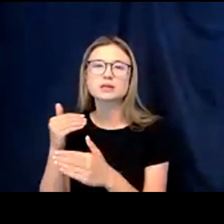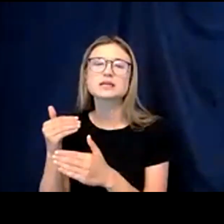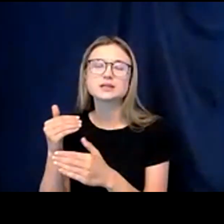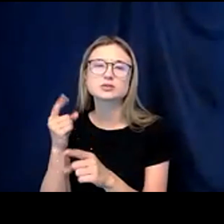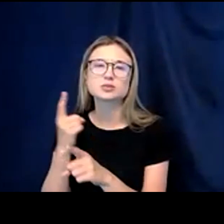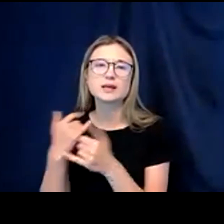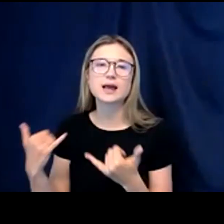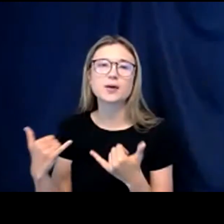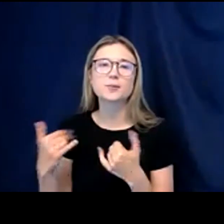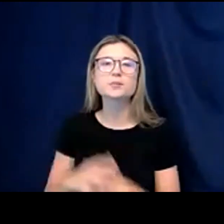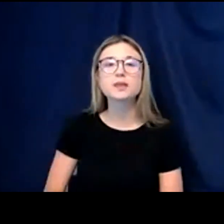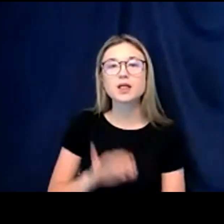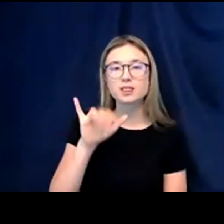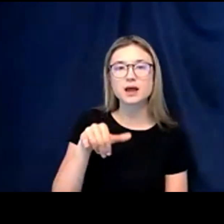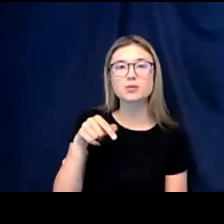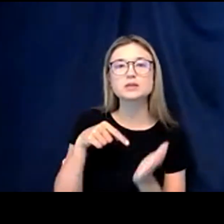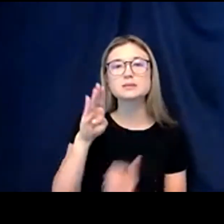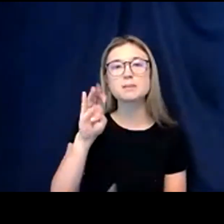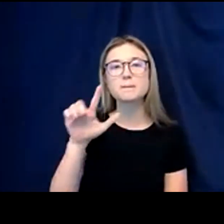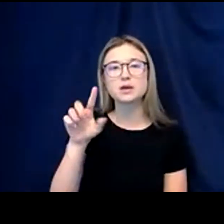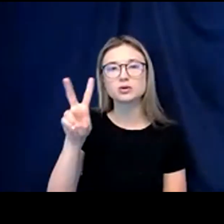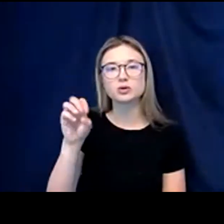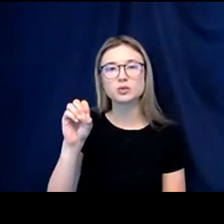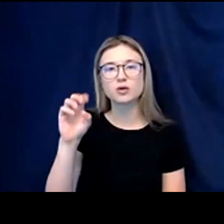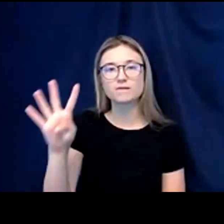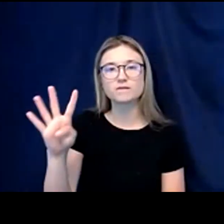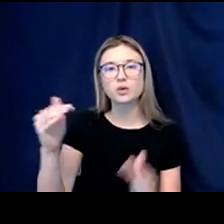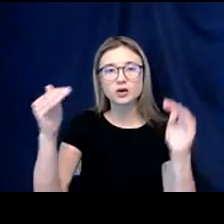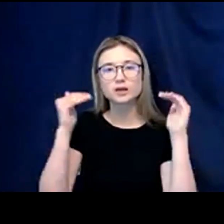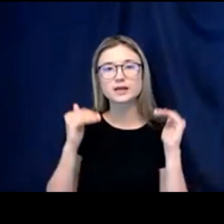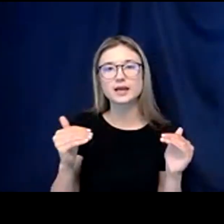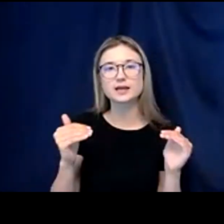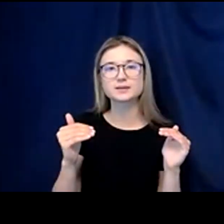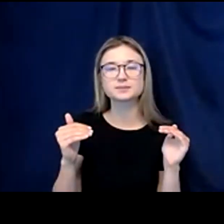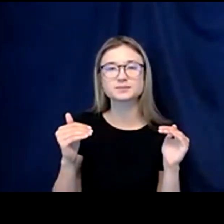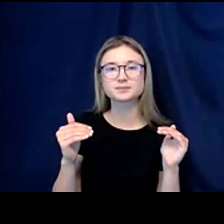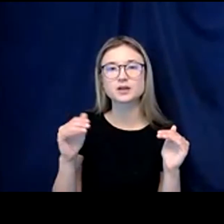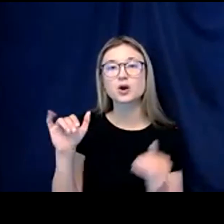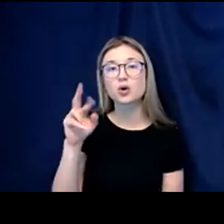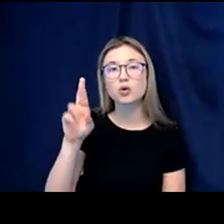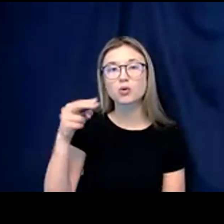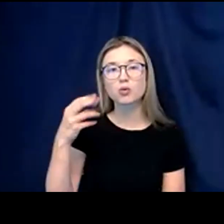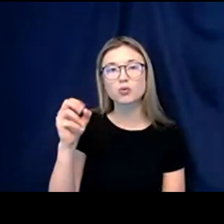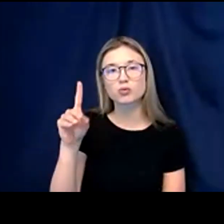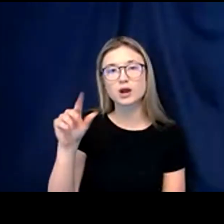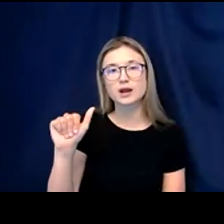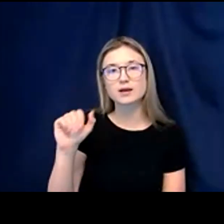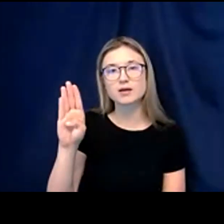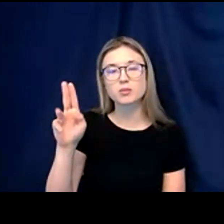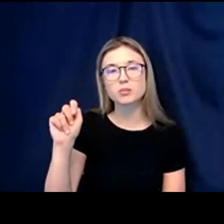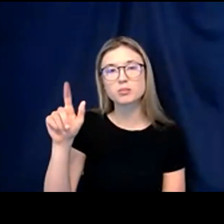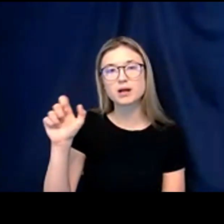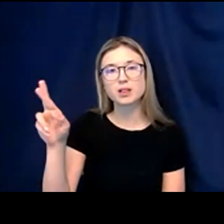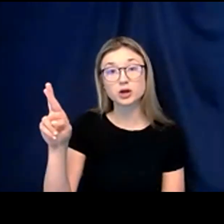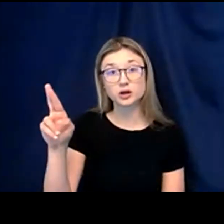So that was 204. Next bill, also by Rhonda Butler, House